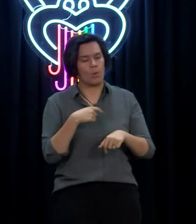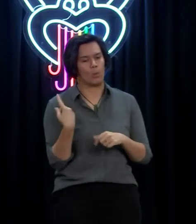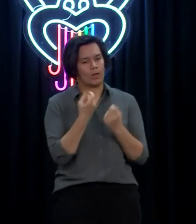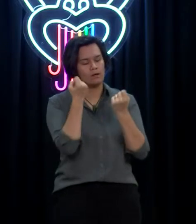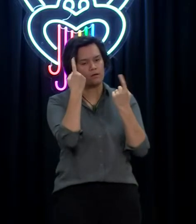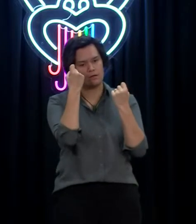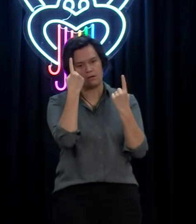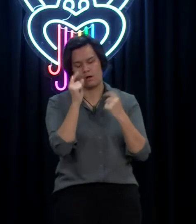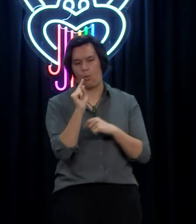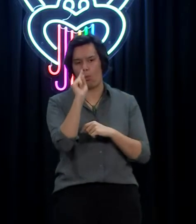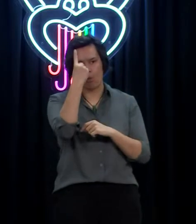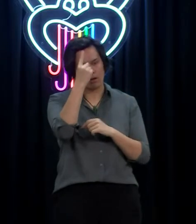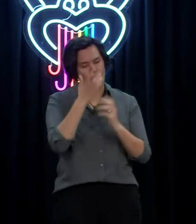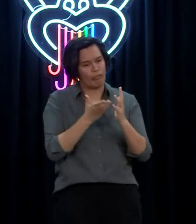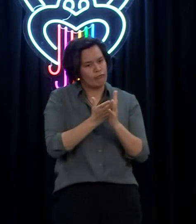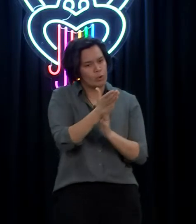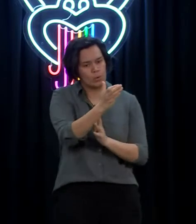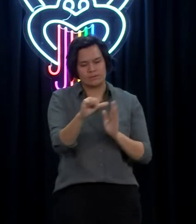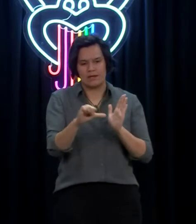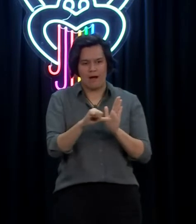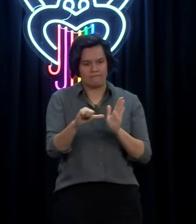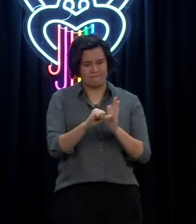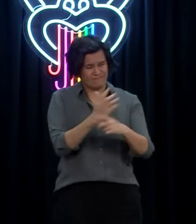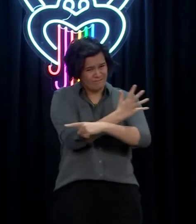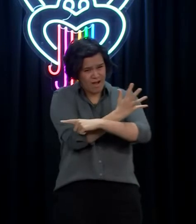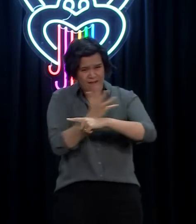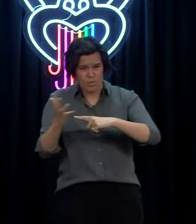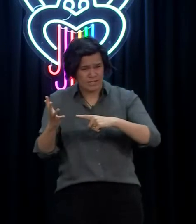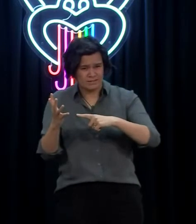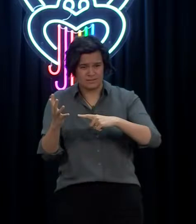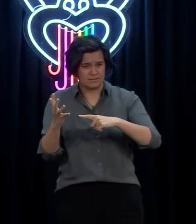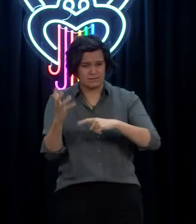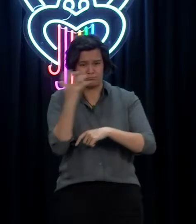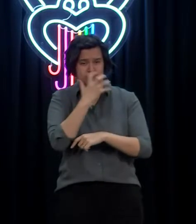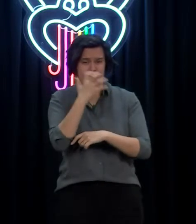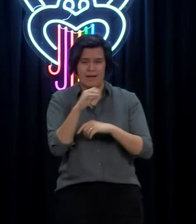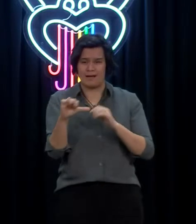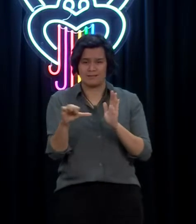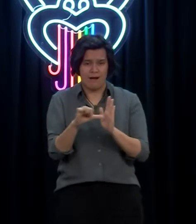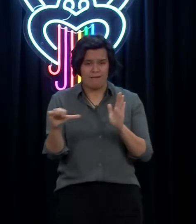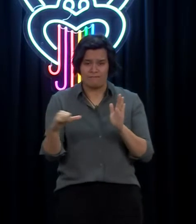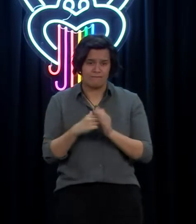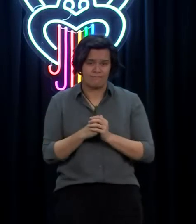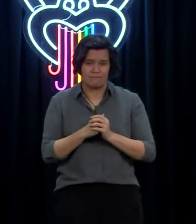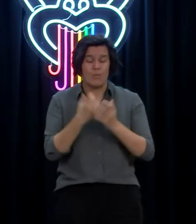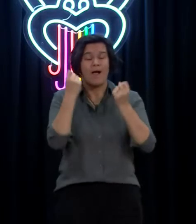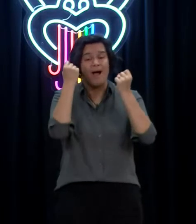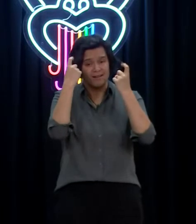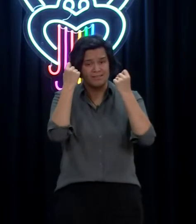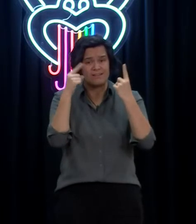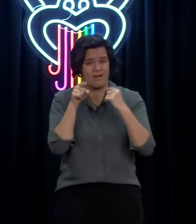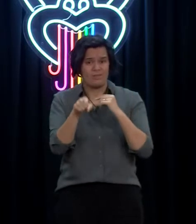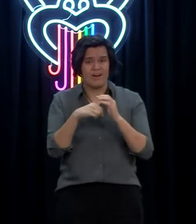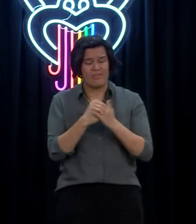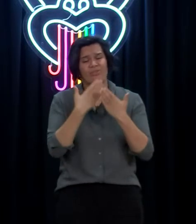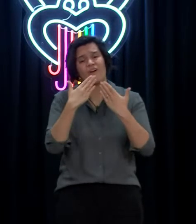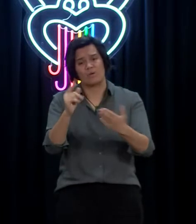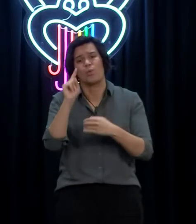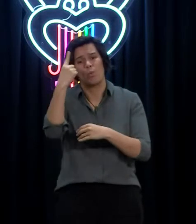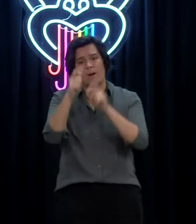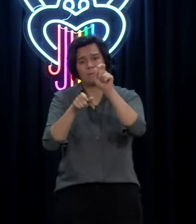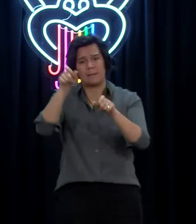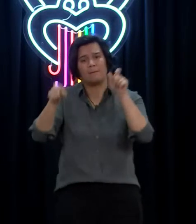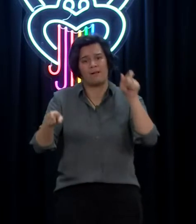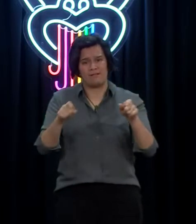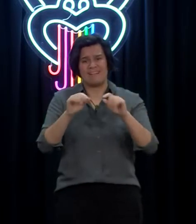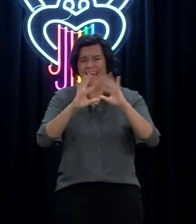Aucklanders have been through 5 weeks of this, and it is hard. And we understand that, and we thank Aucklanders for what they have done